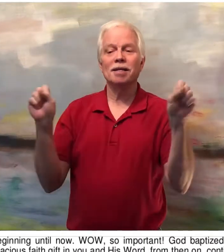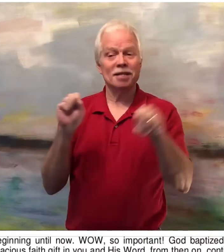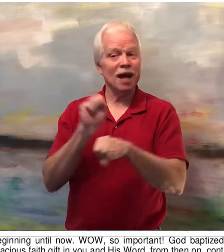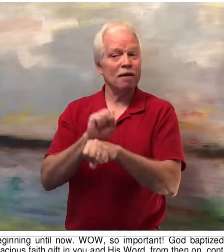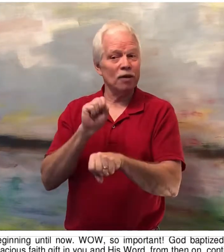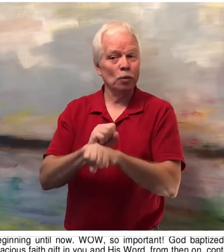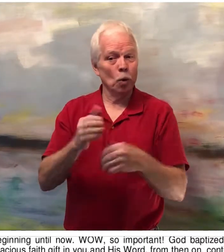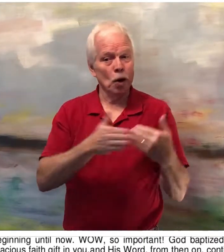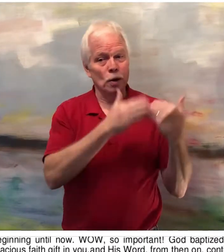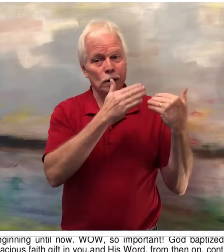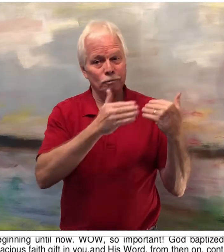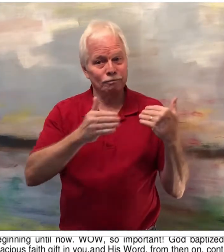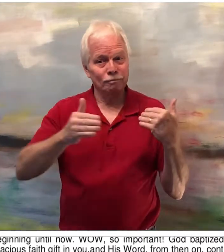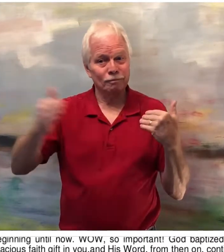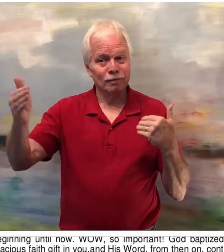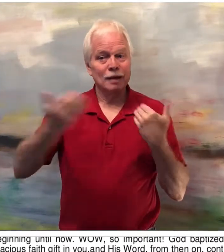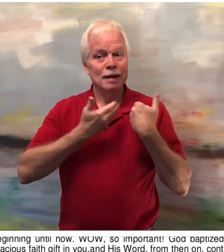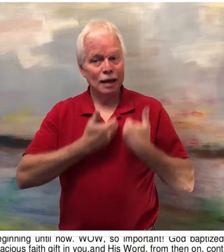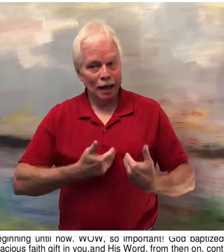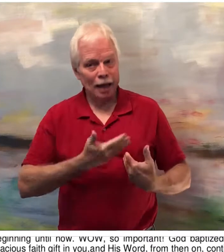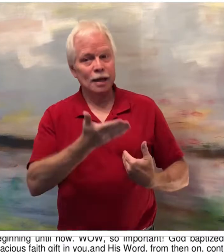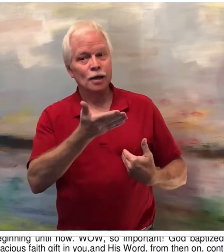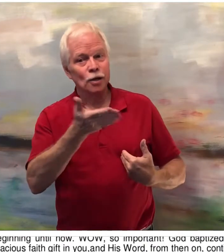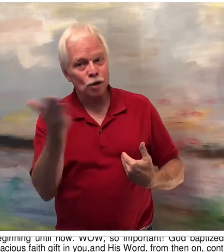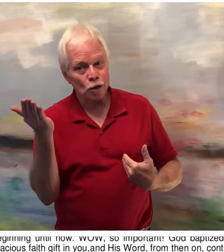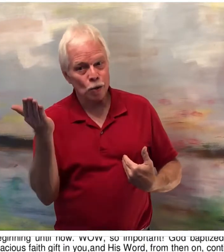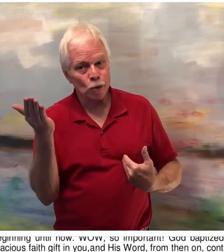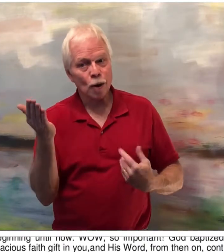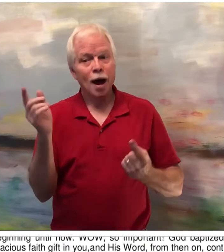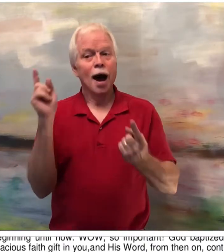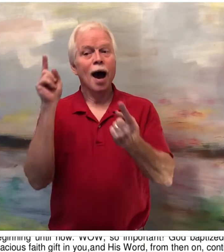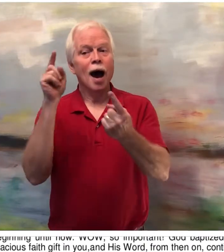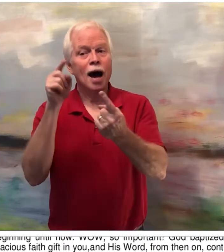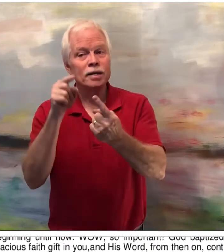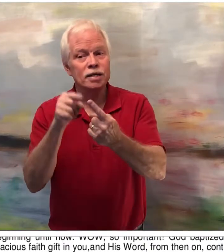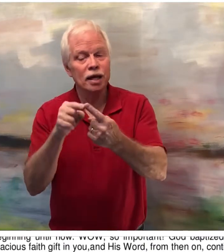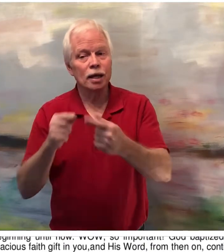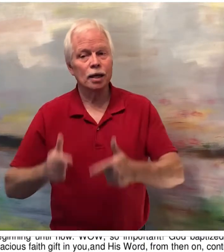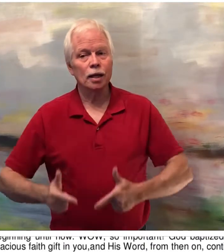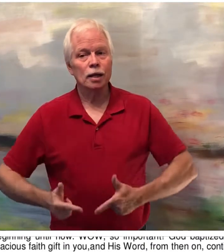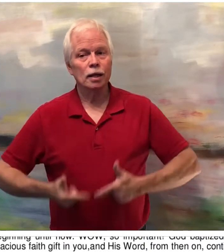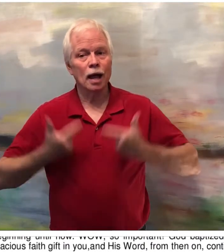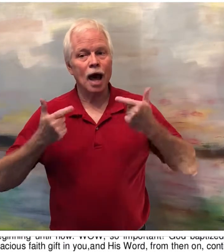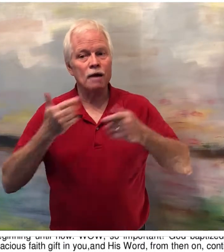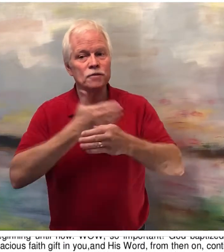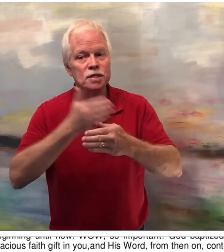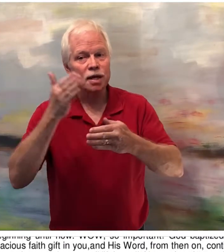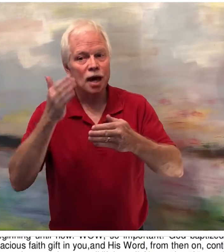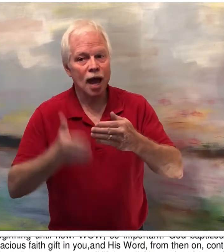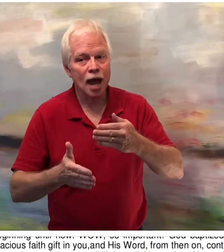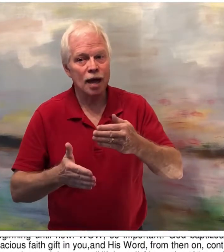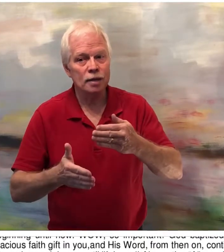saving work in you, until life's end.